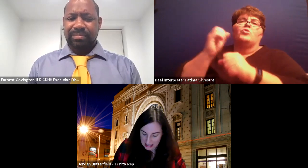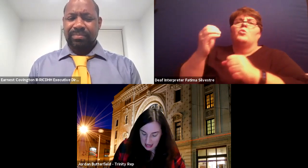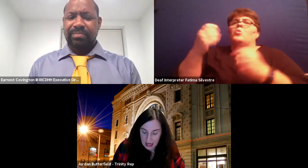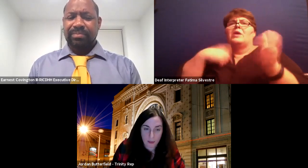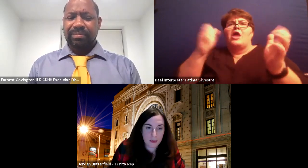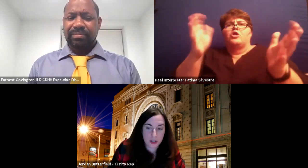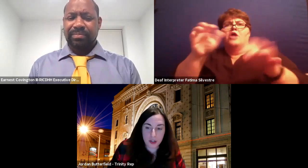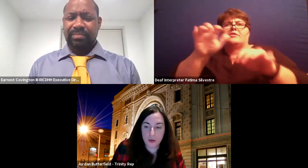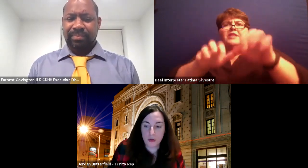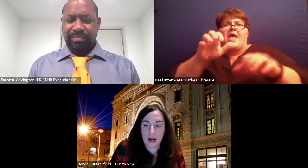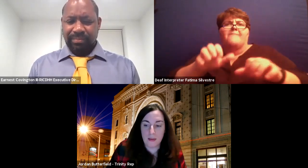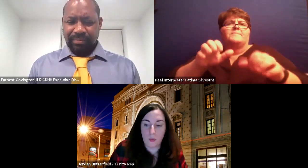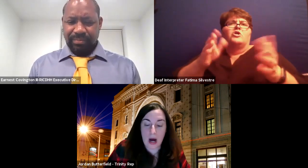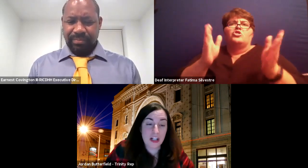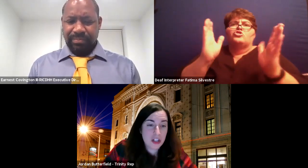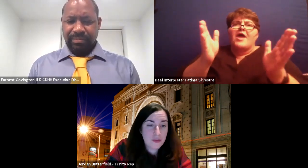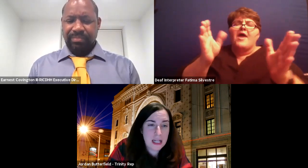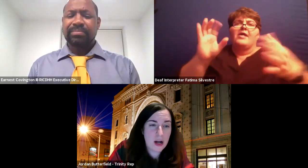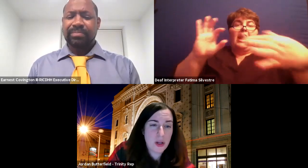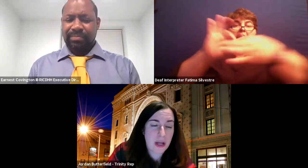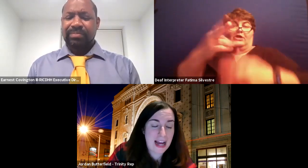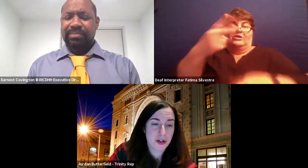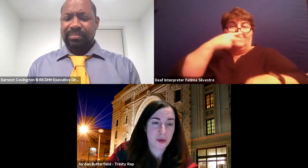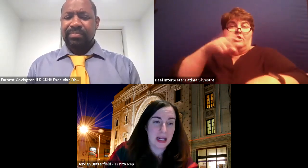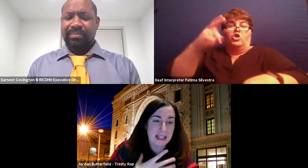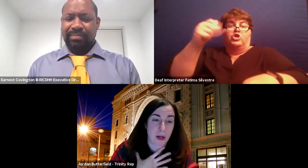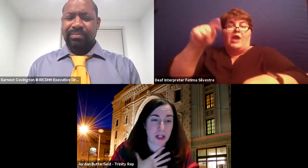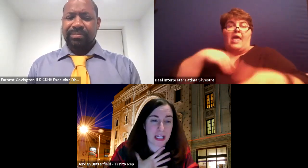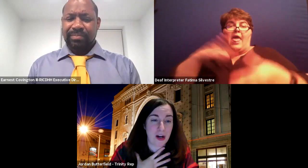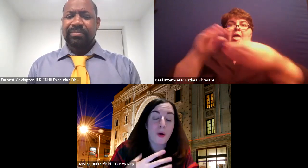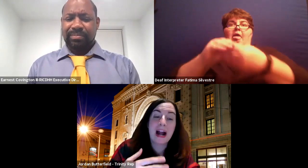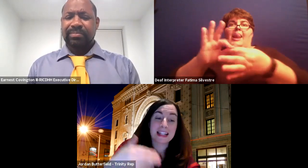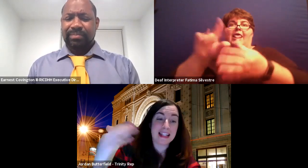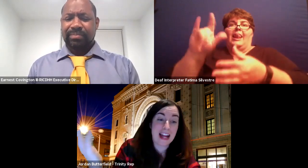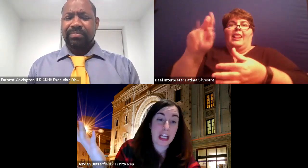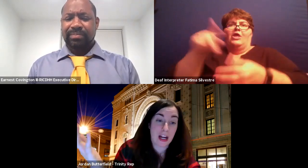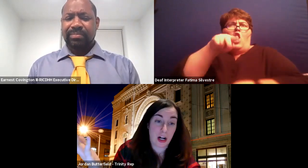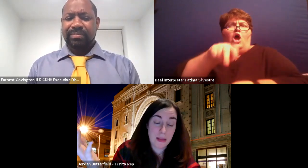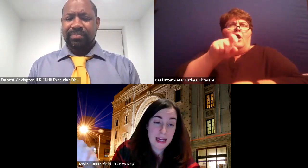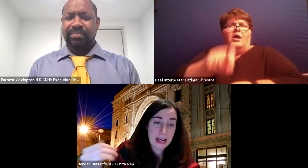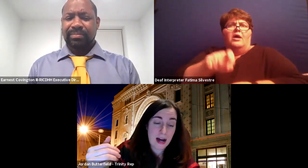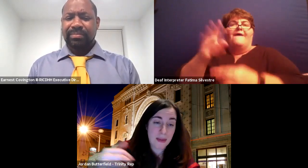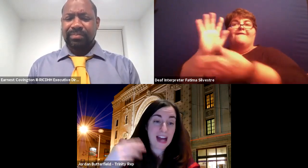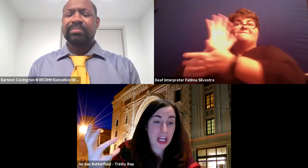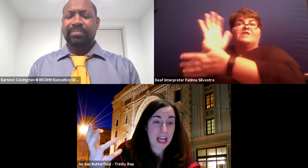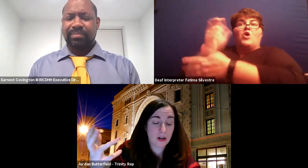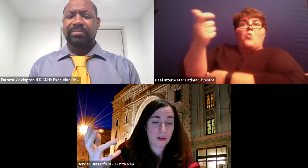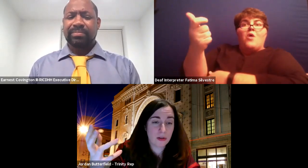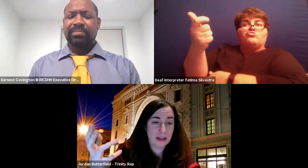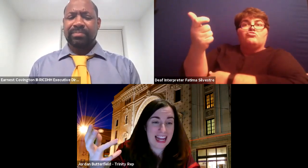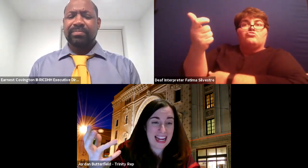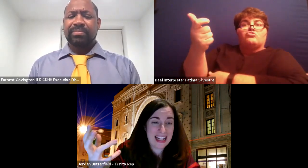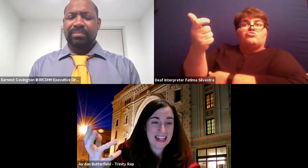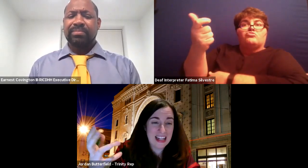you want to sign up to watch the video, you can either do it as a person or as an educator. The